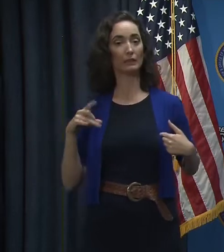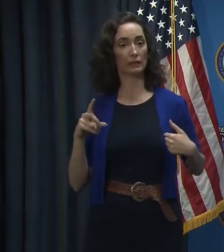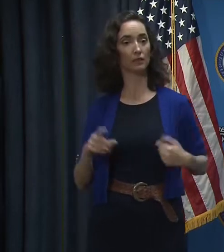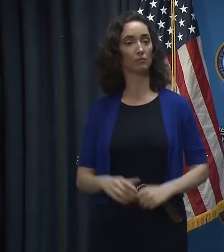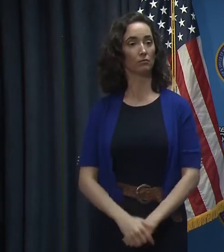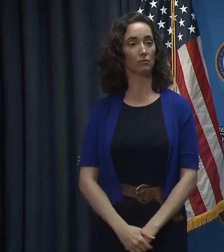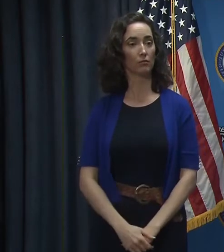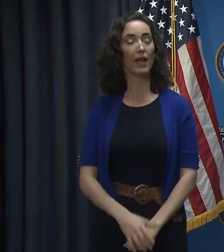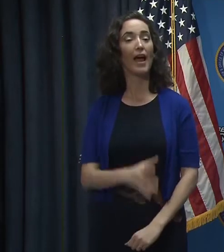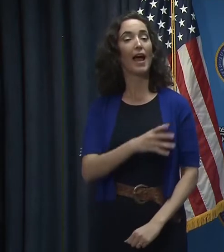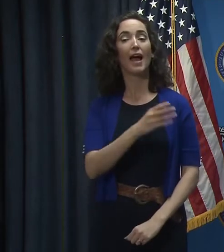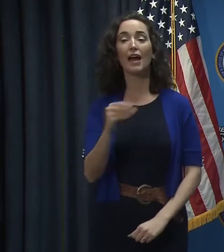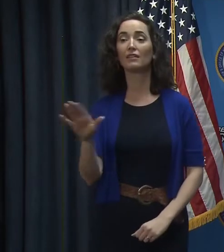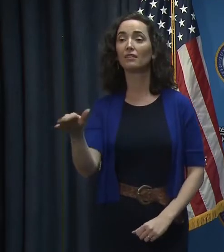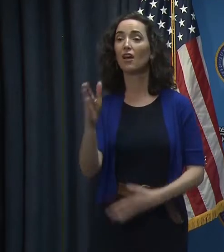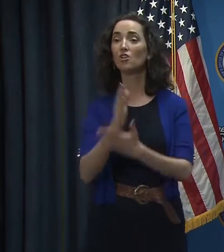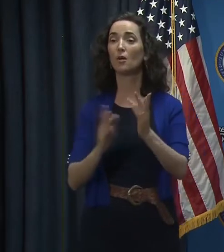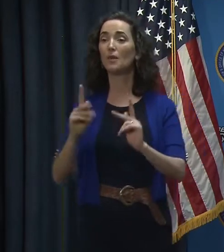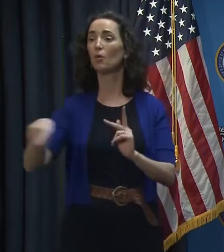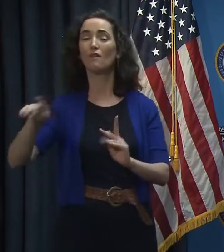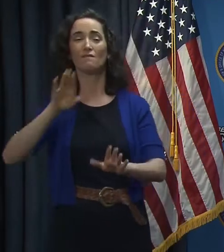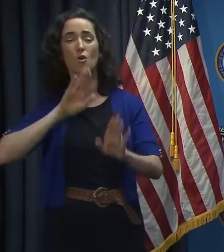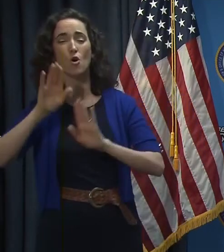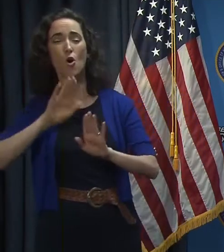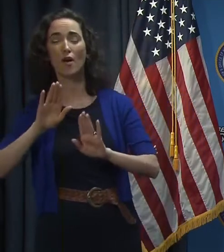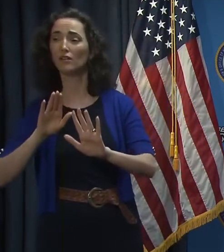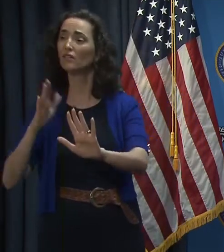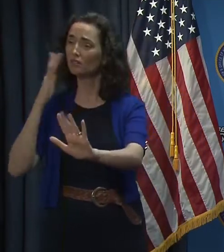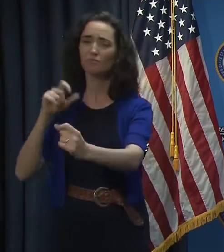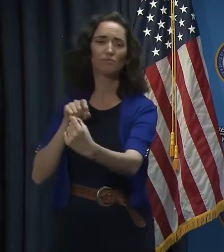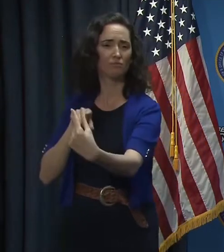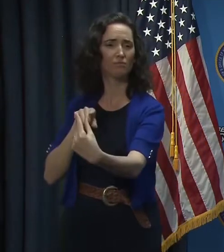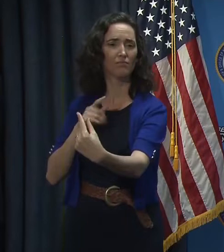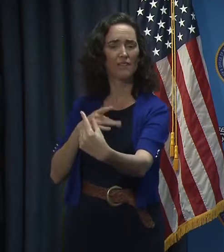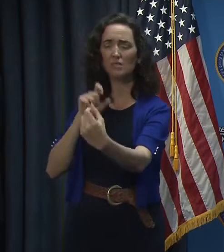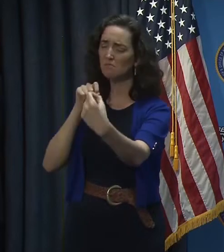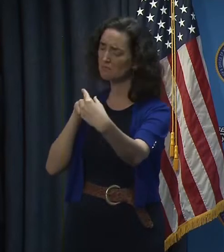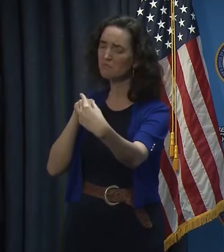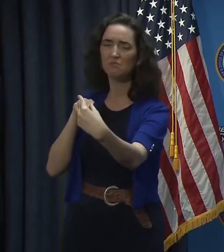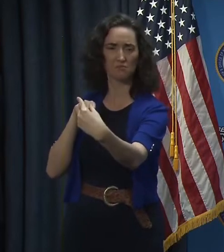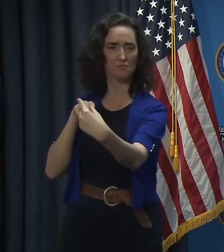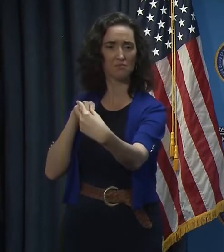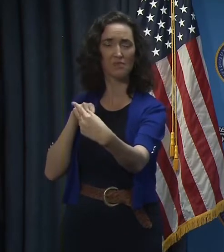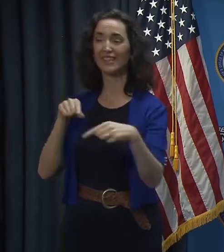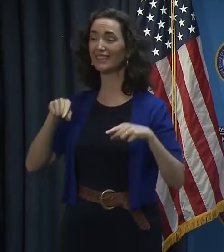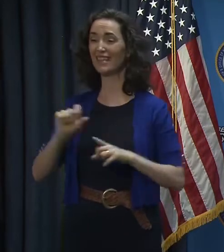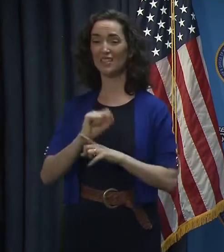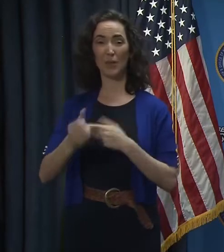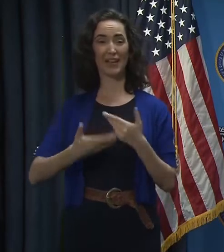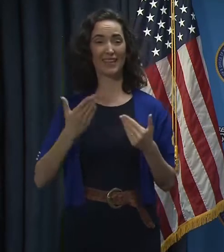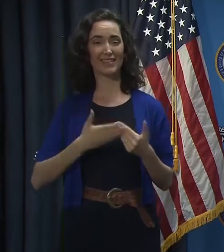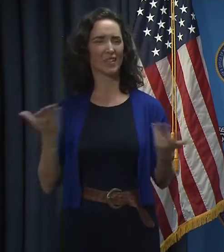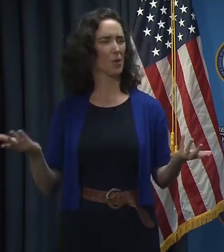And what I would say to people who are frustrated is, look, I share that frustration. There's nothing about this that's easy.